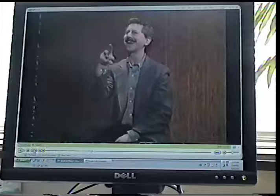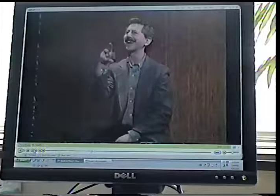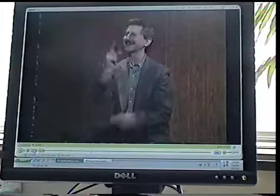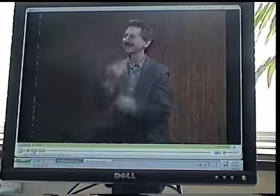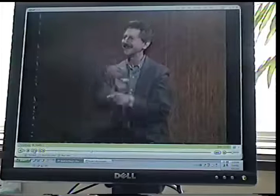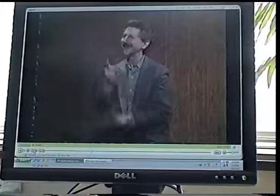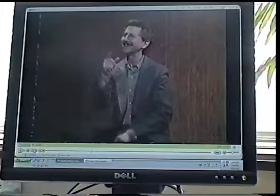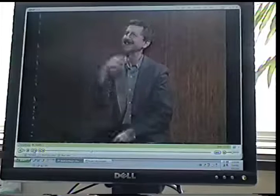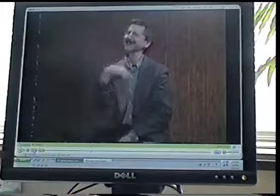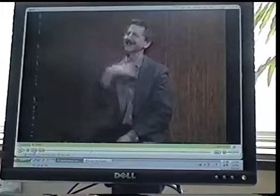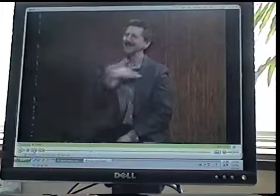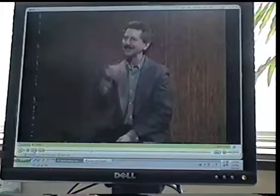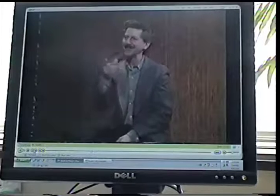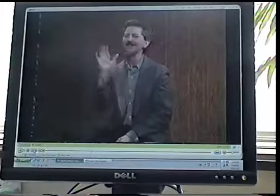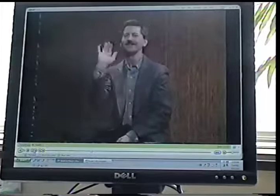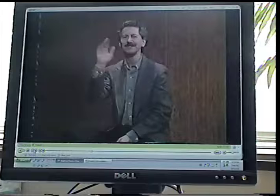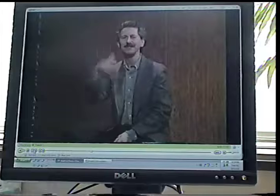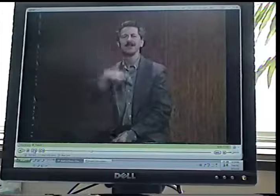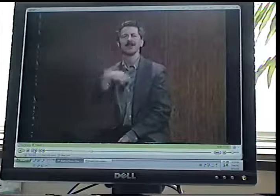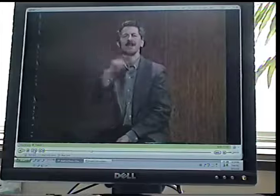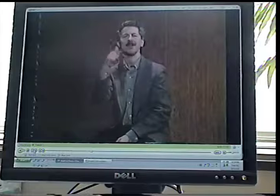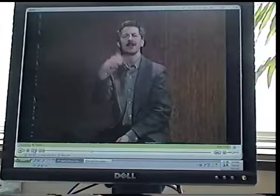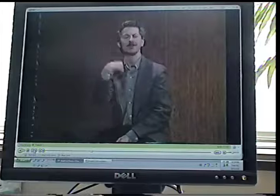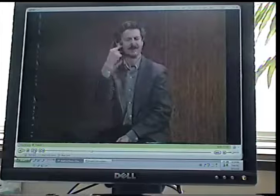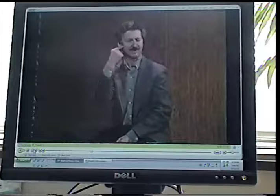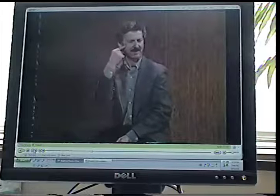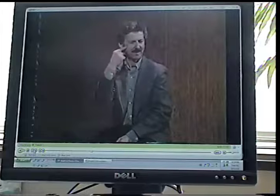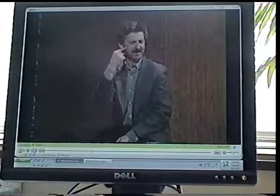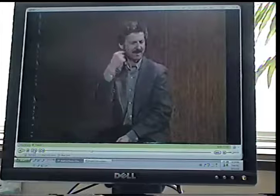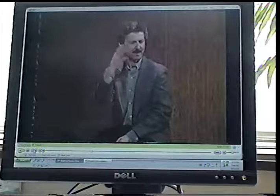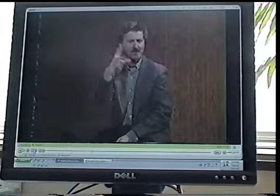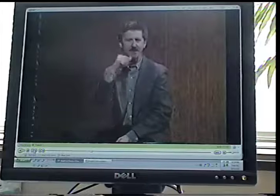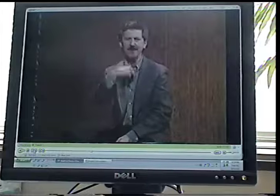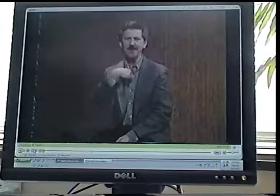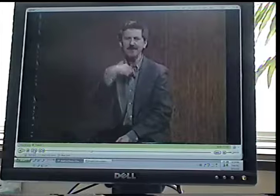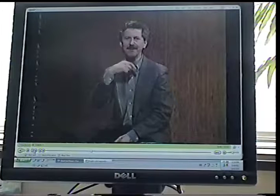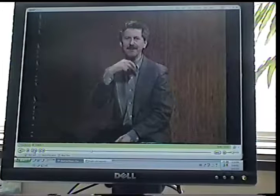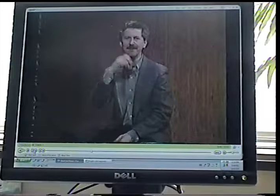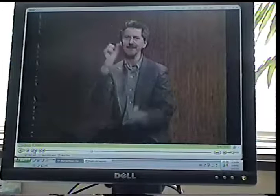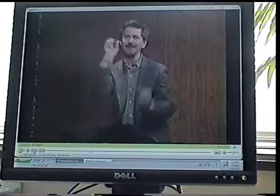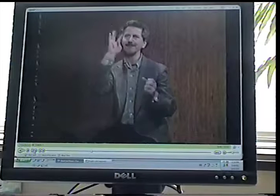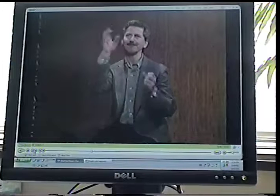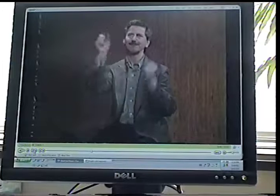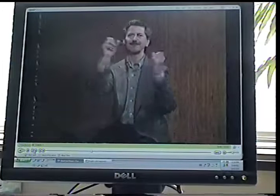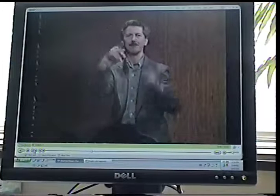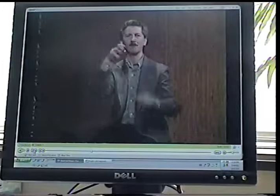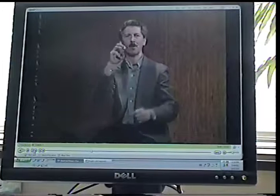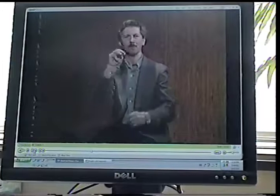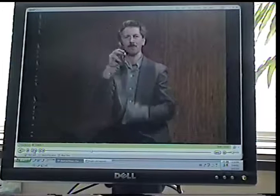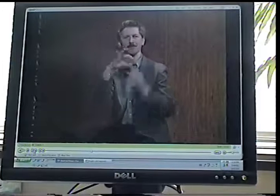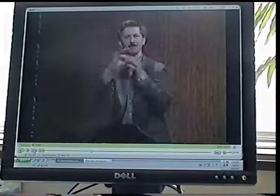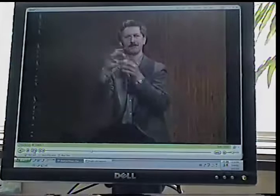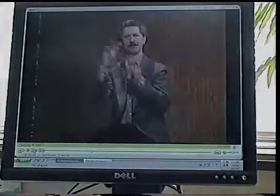Deaf people have difficulty getting hearing people to view them as visual people rather than as people who can't